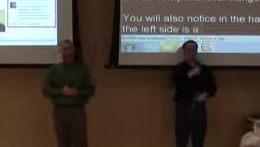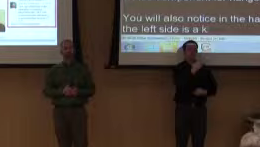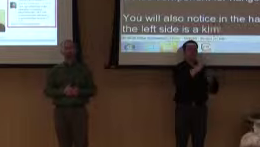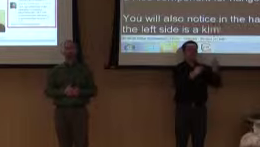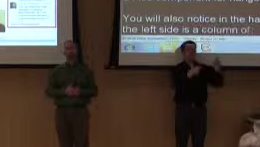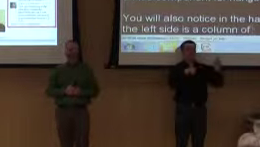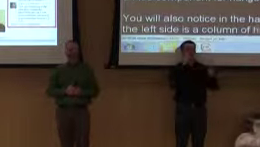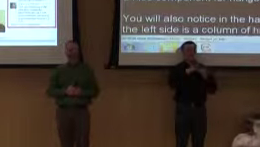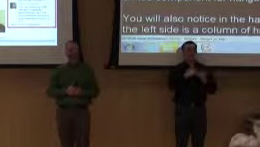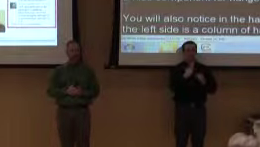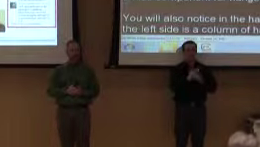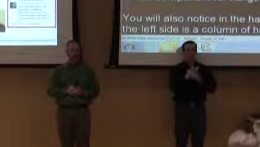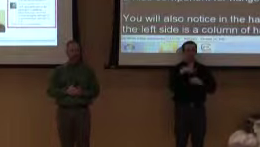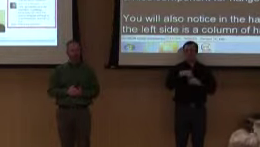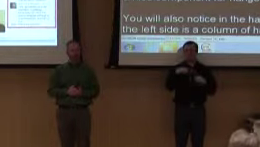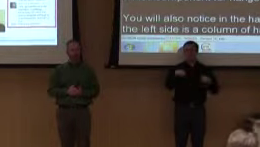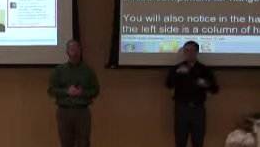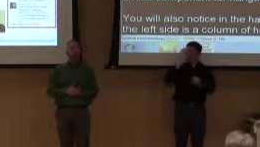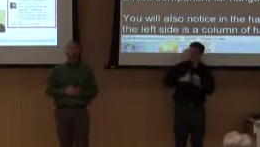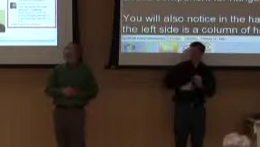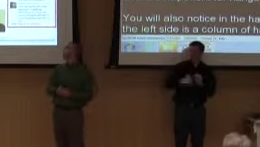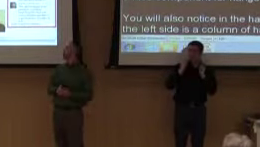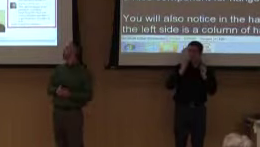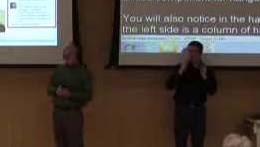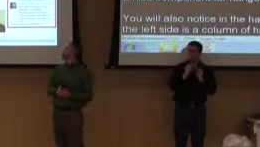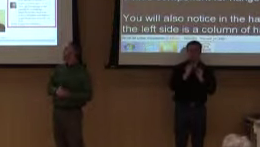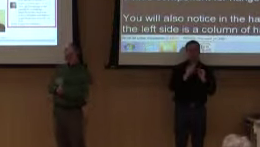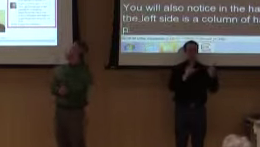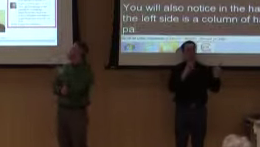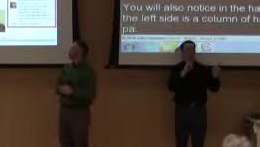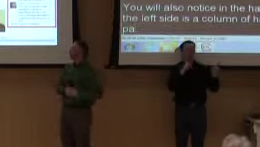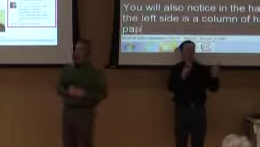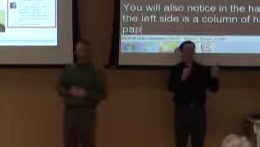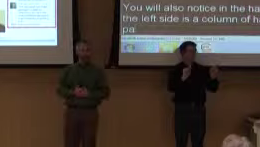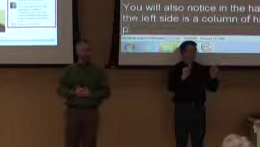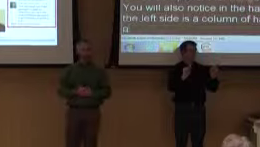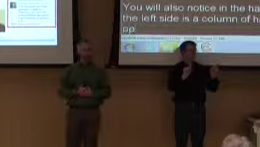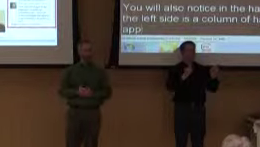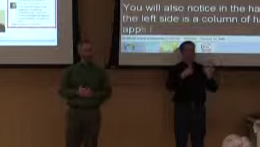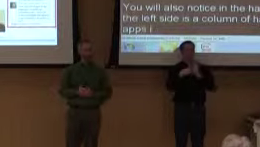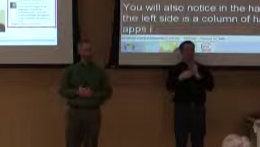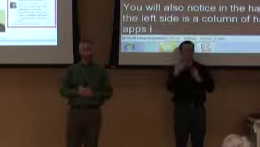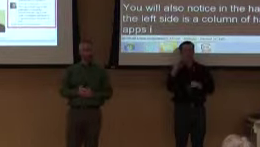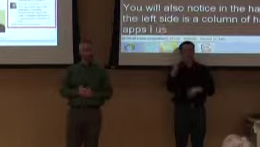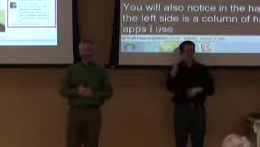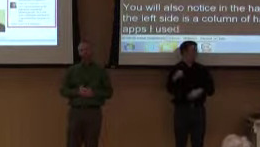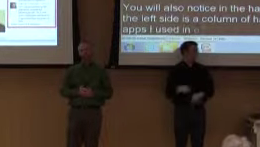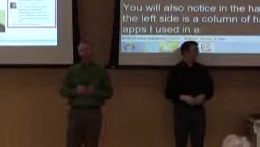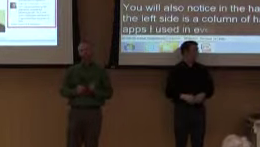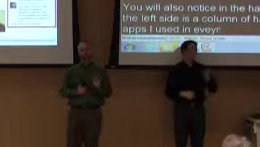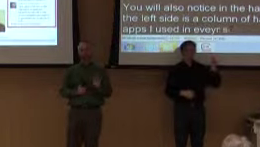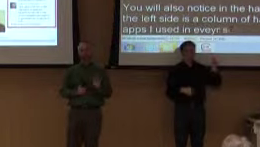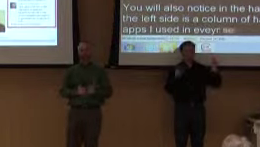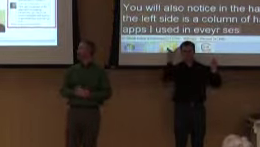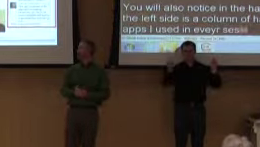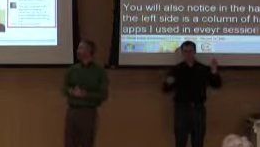apps that I believe I used in every single tutoring session was the chat app, shown there in blue. When a tutor